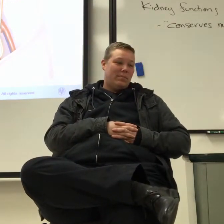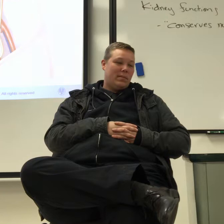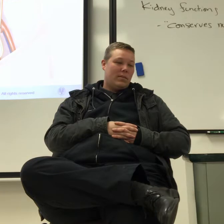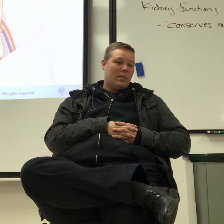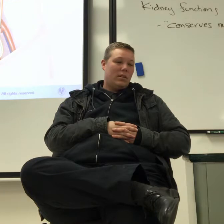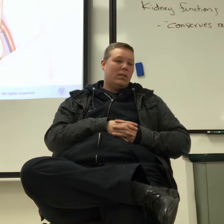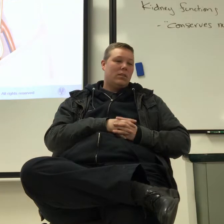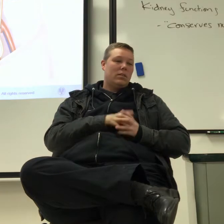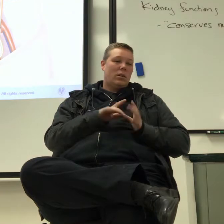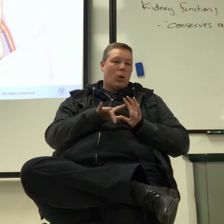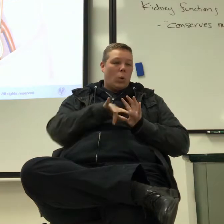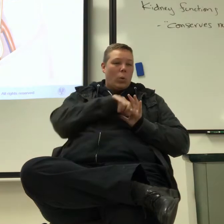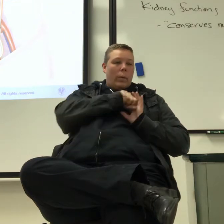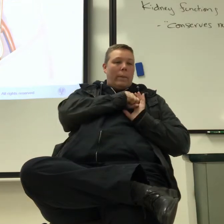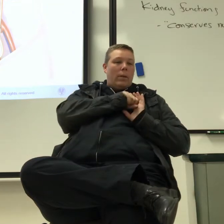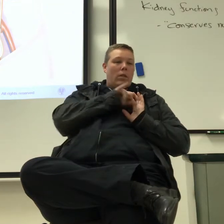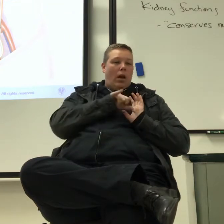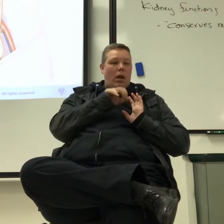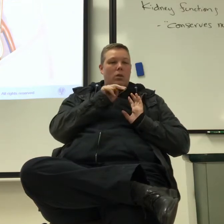nutrients.